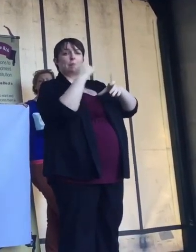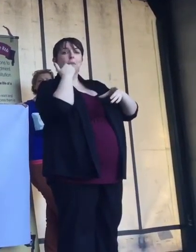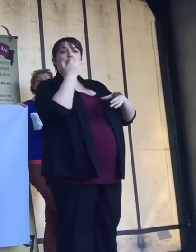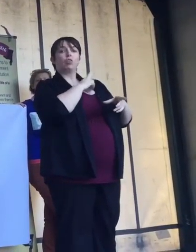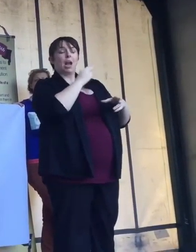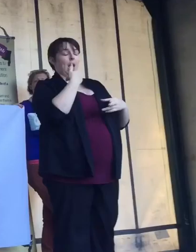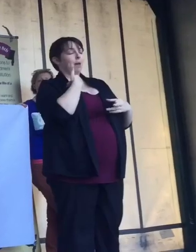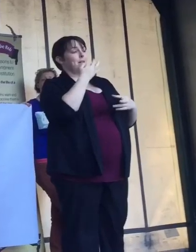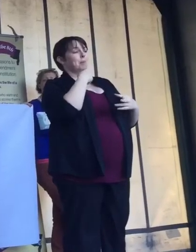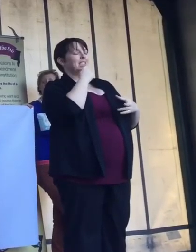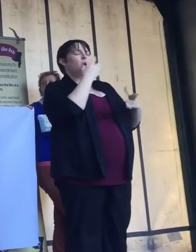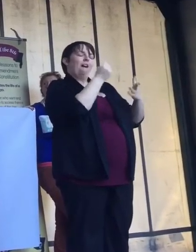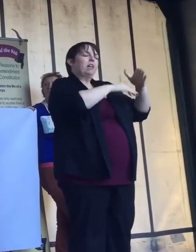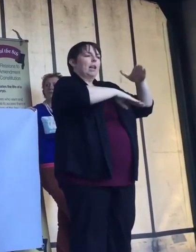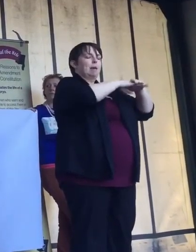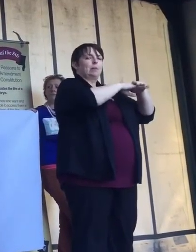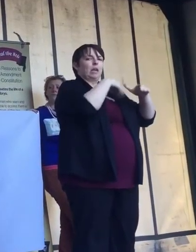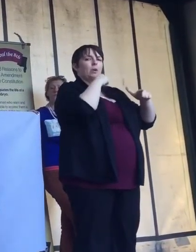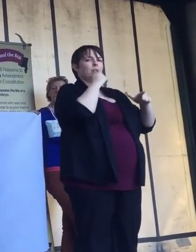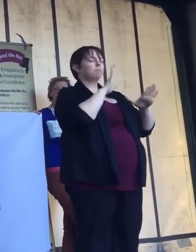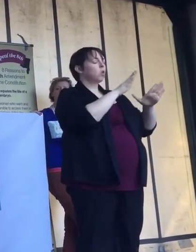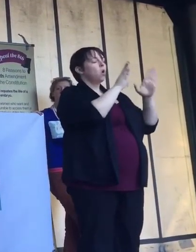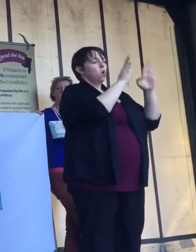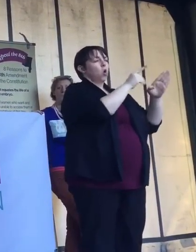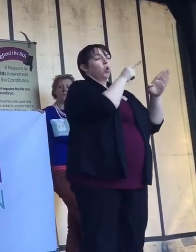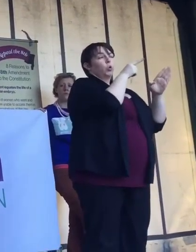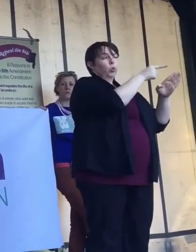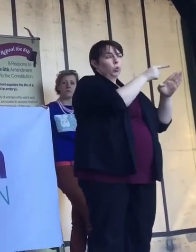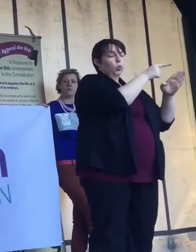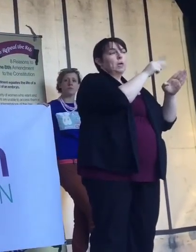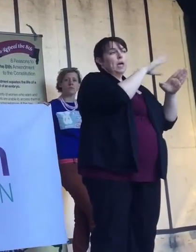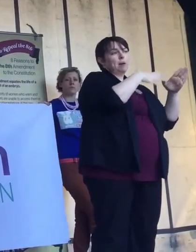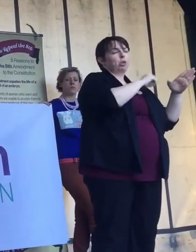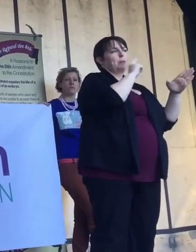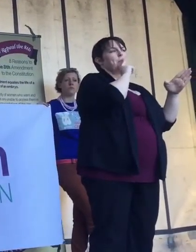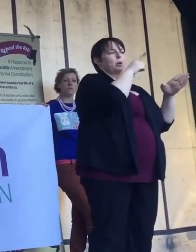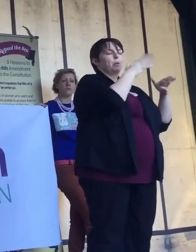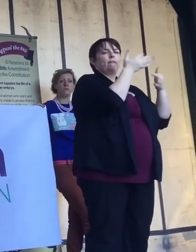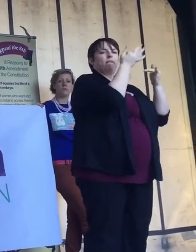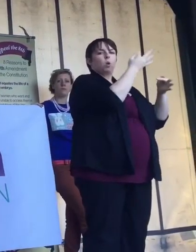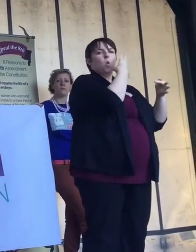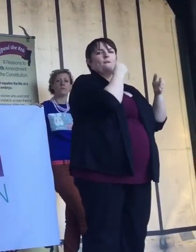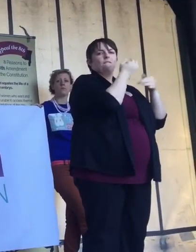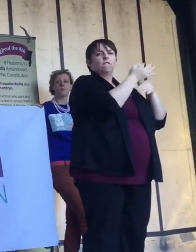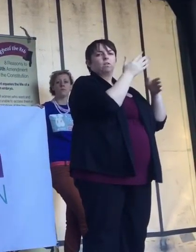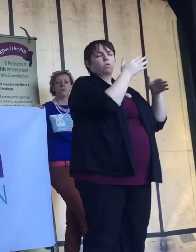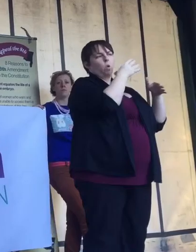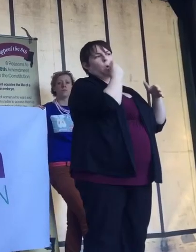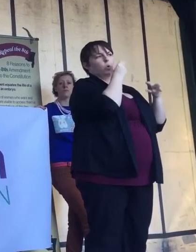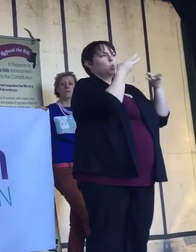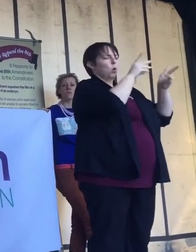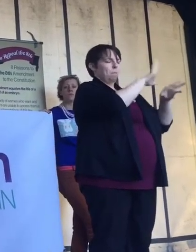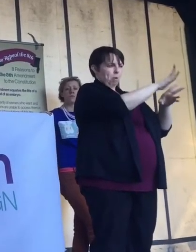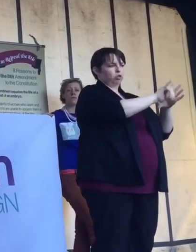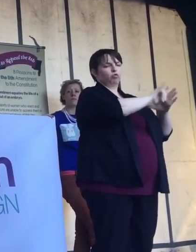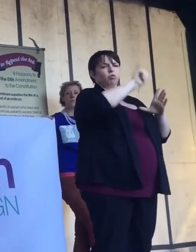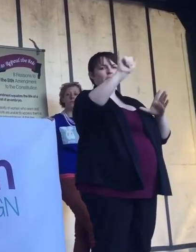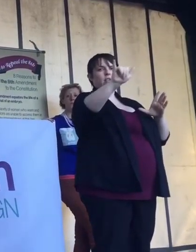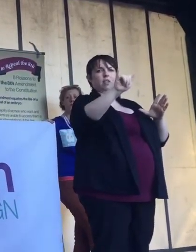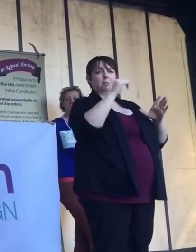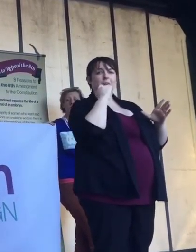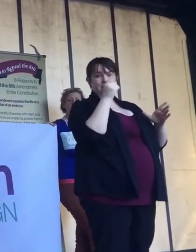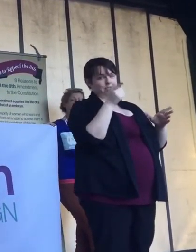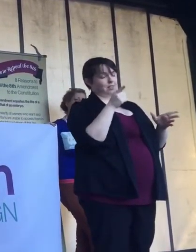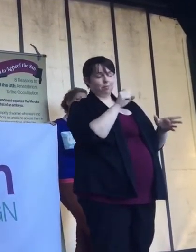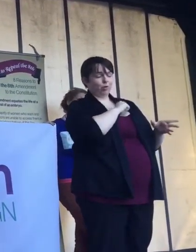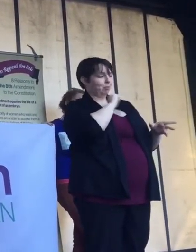you in that group, you're going to have to do it the old way. You're going to have to travel, because you bet they will.